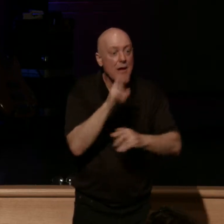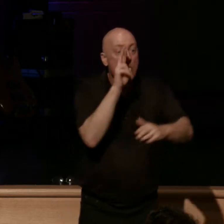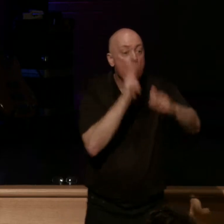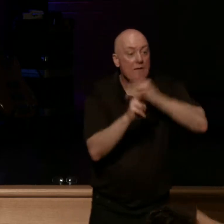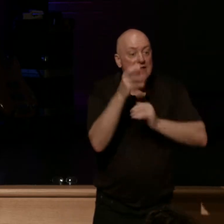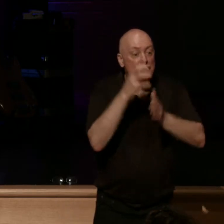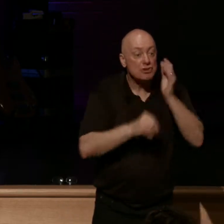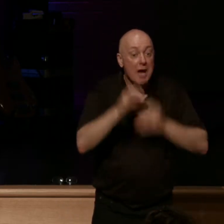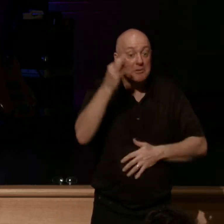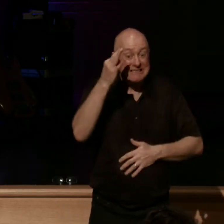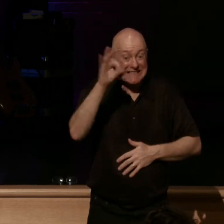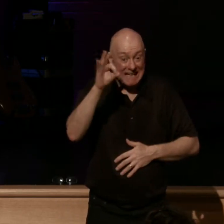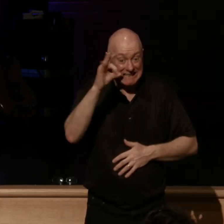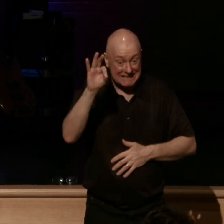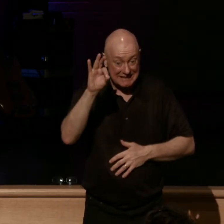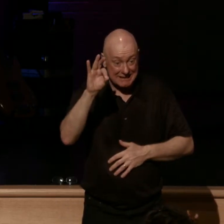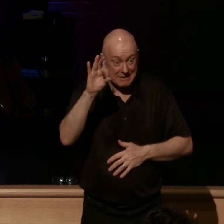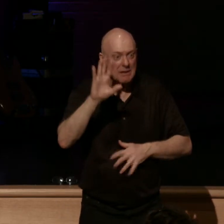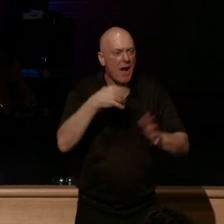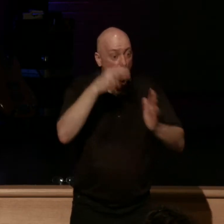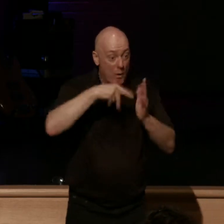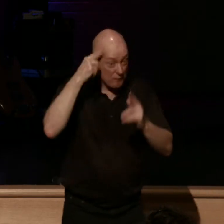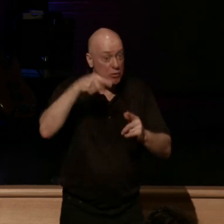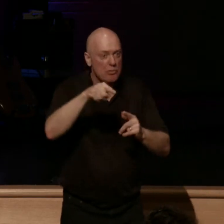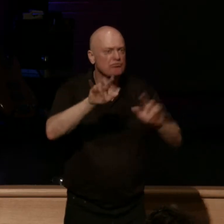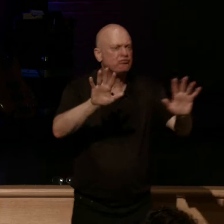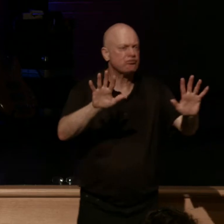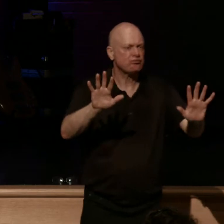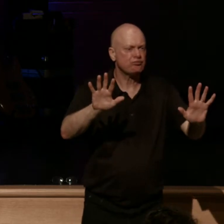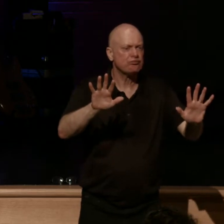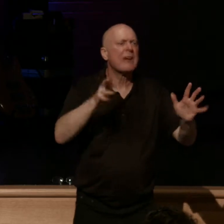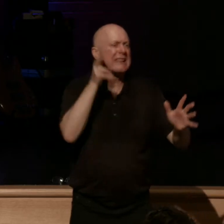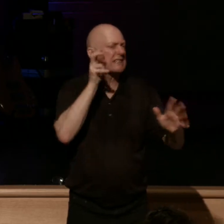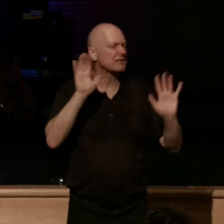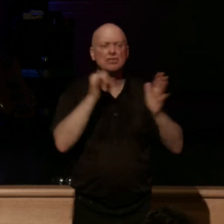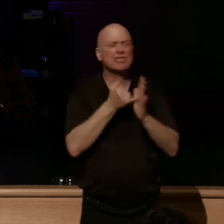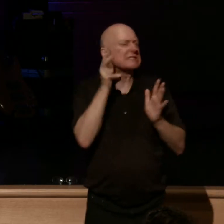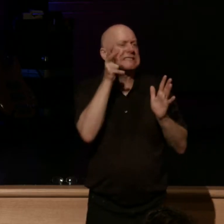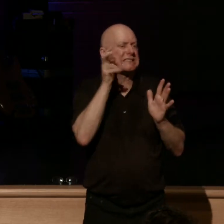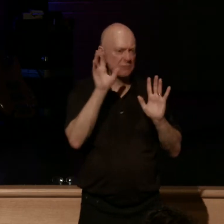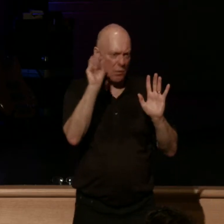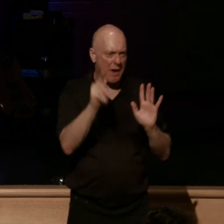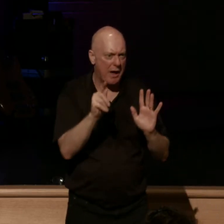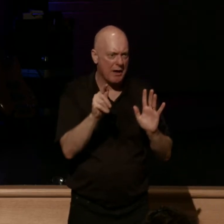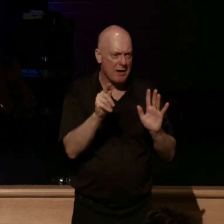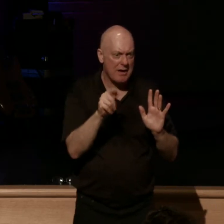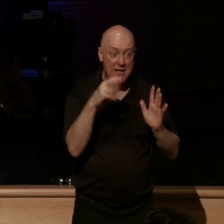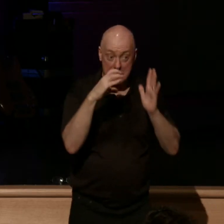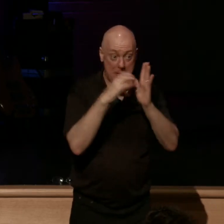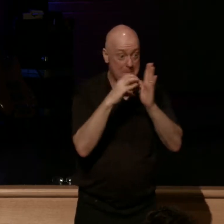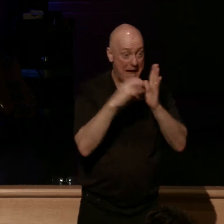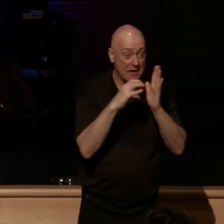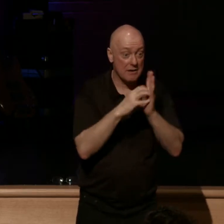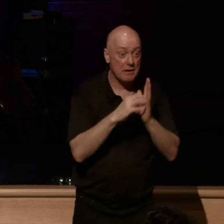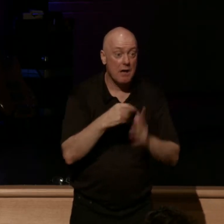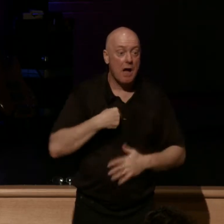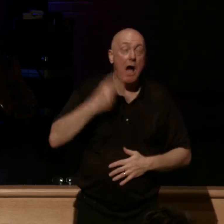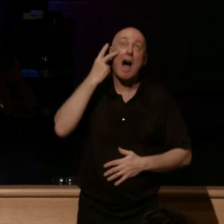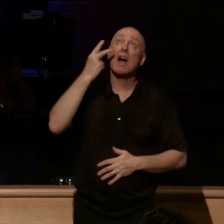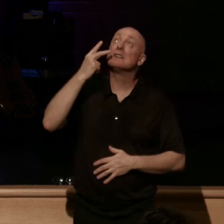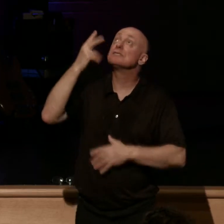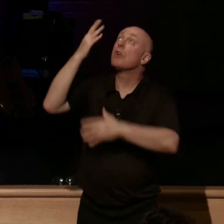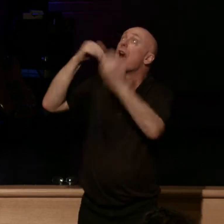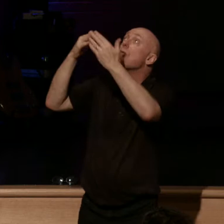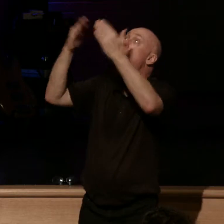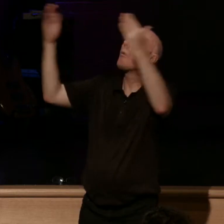Revelation 19 before. I'll just read it for you. Just like listen, this passage, it says, "Then I saw heaven open,